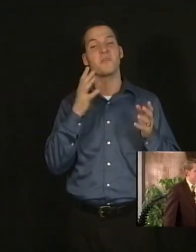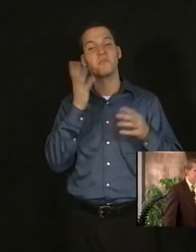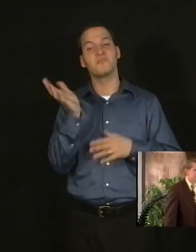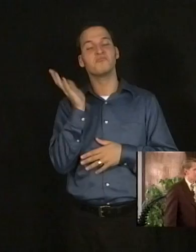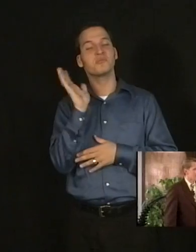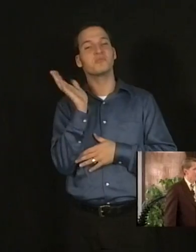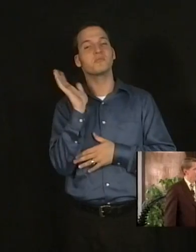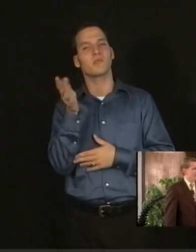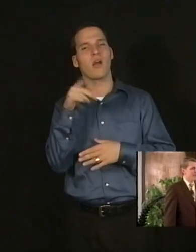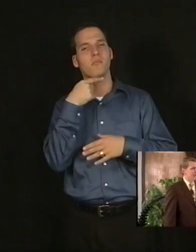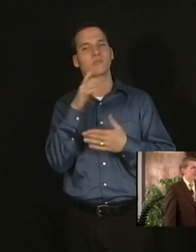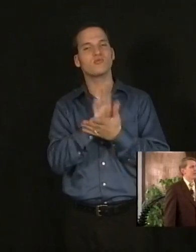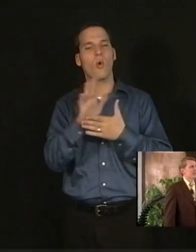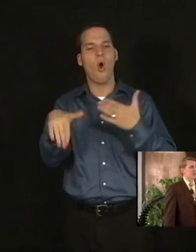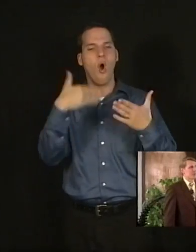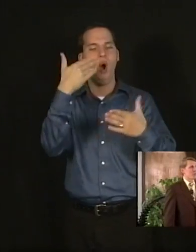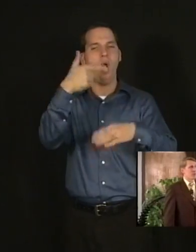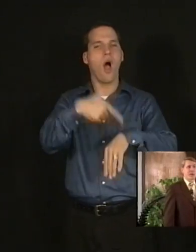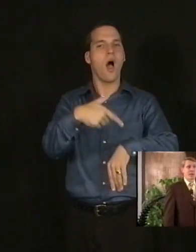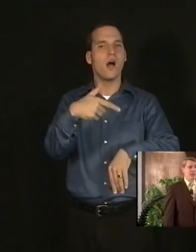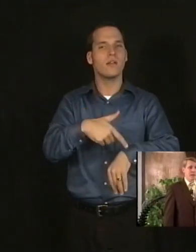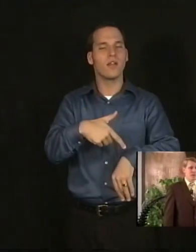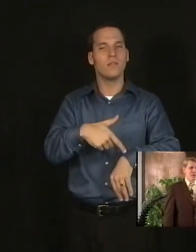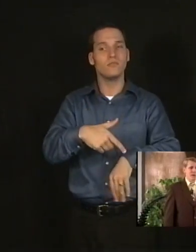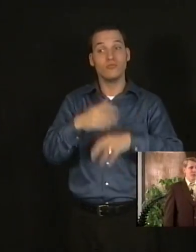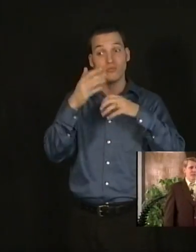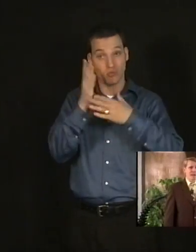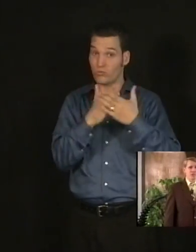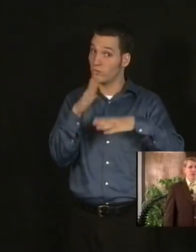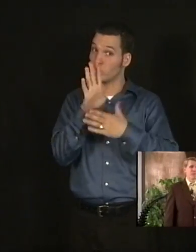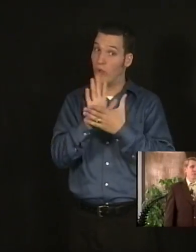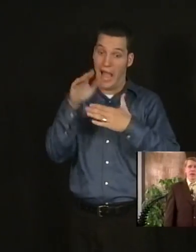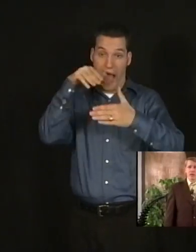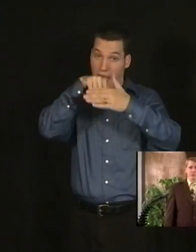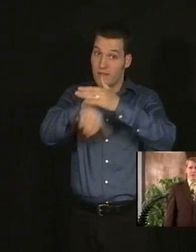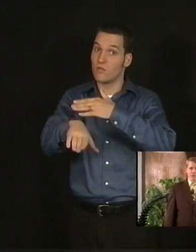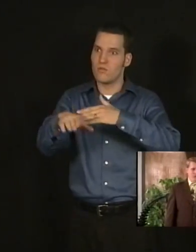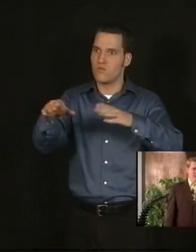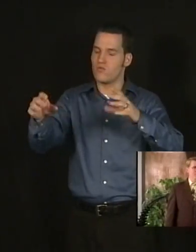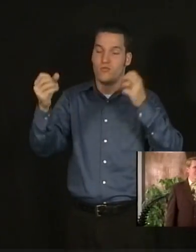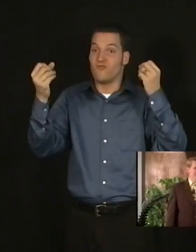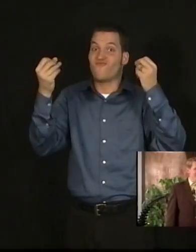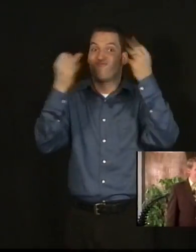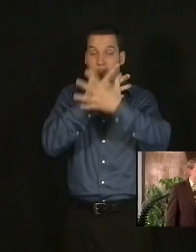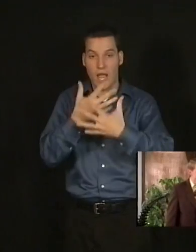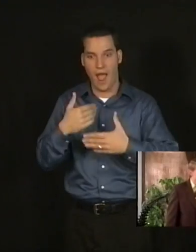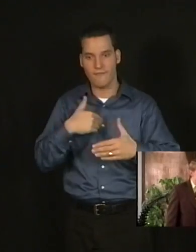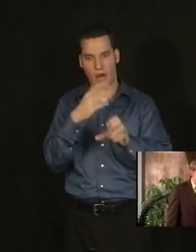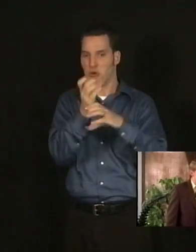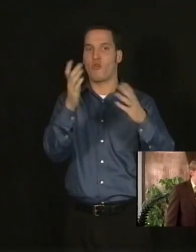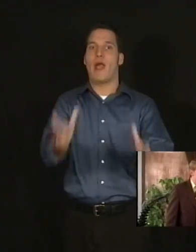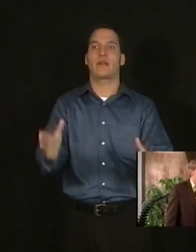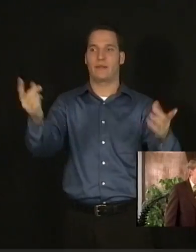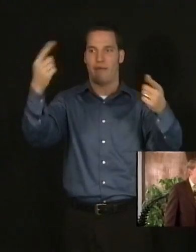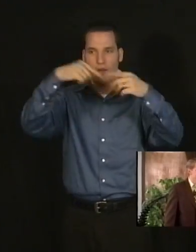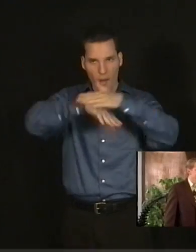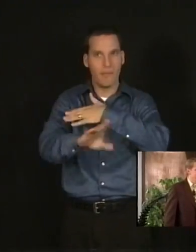time. I'm telling you, some schools, though I can't get into, they are just absolutely afraid of having a creationist come in.